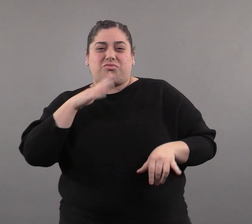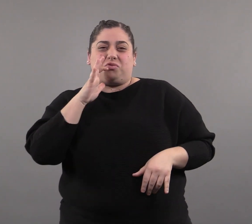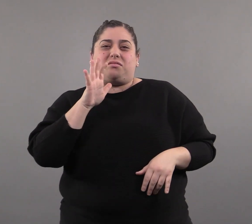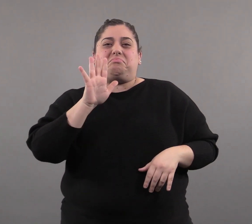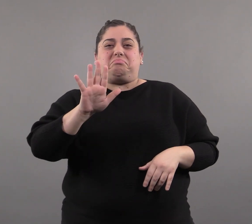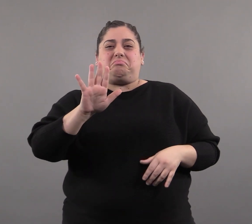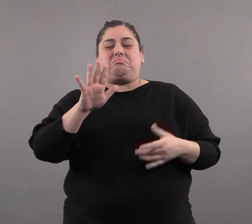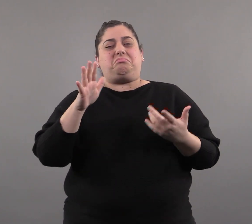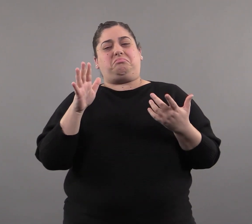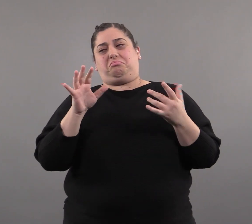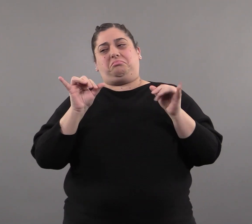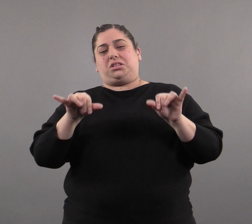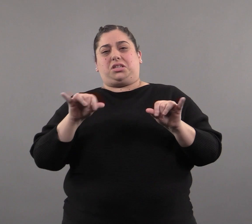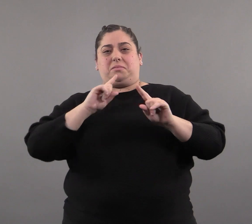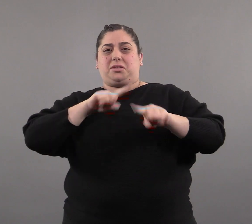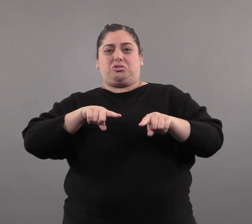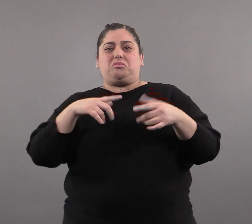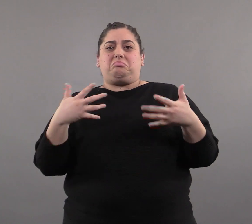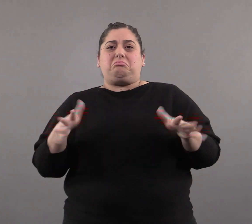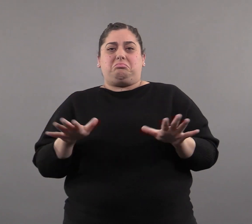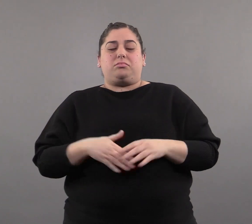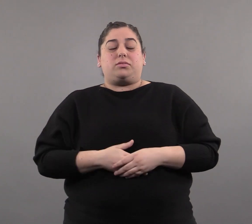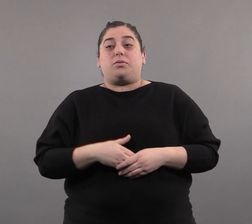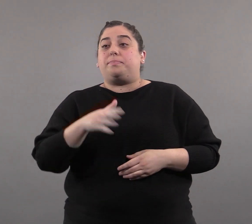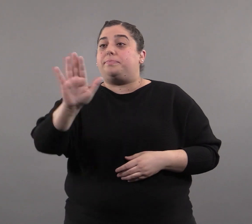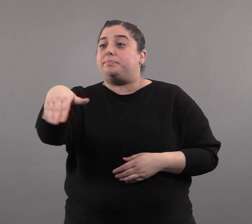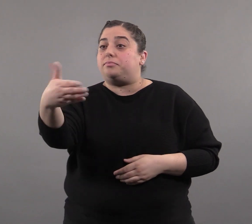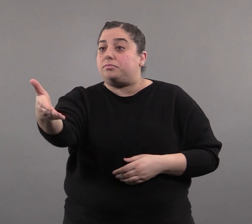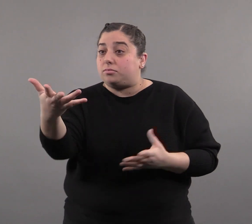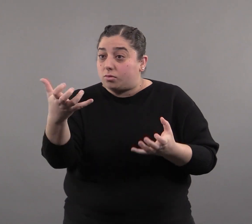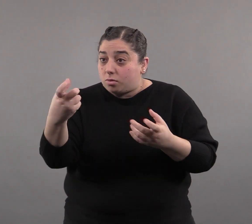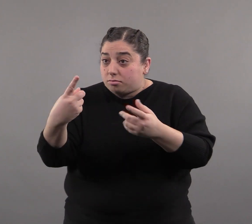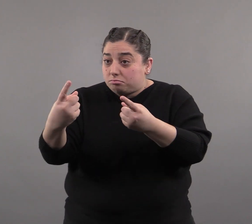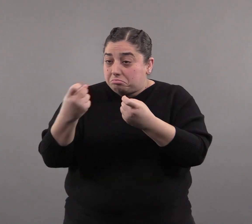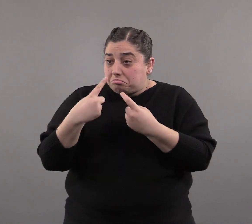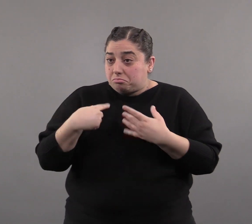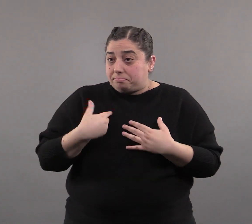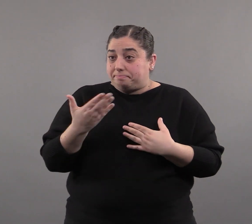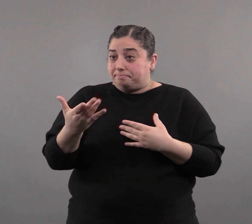the floor is open, and who would like to ask a question? Yes, sir.